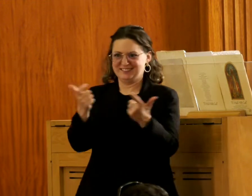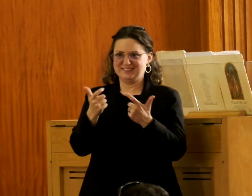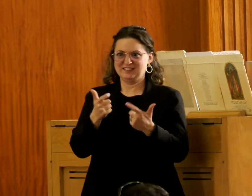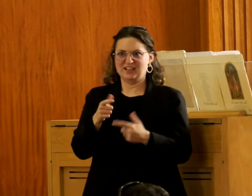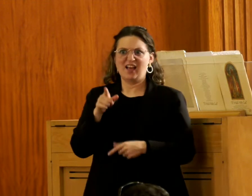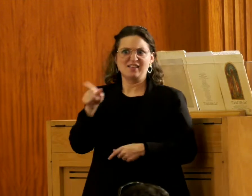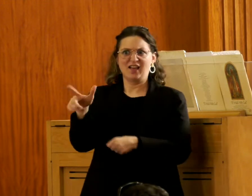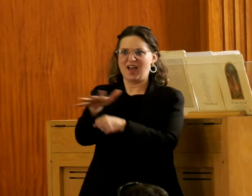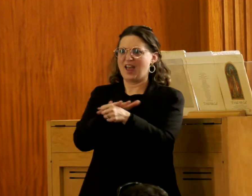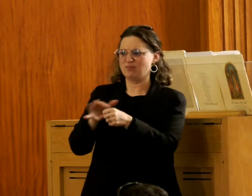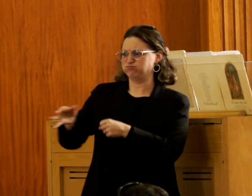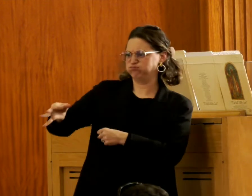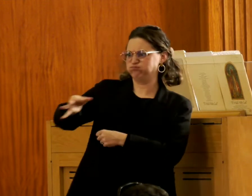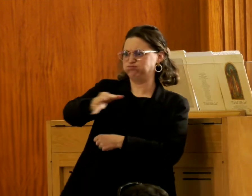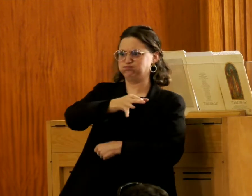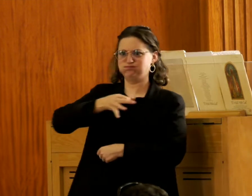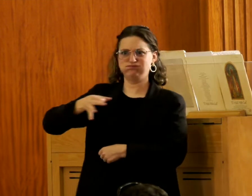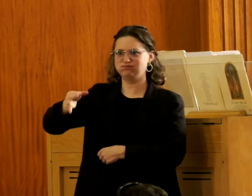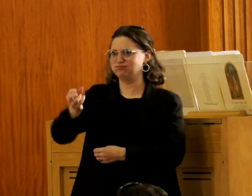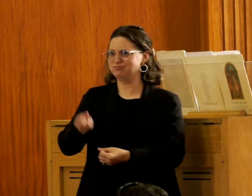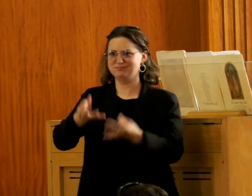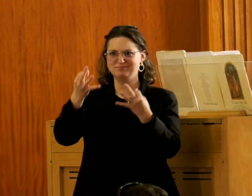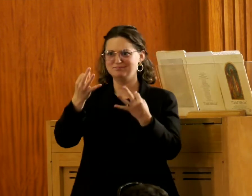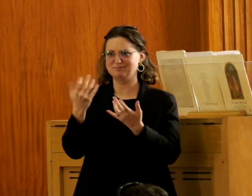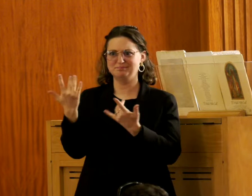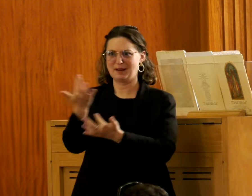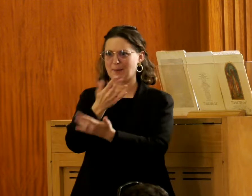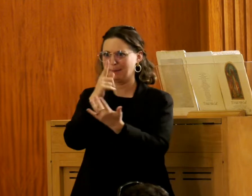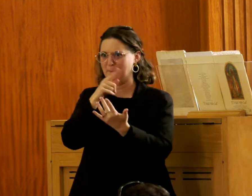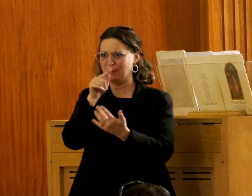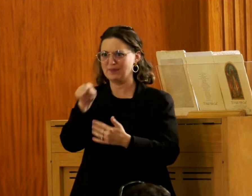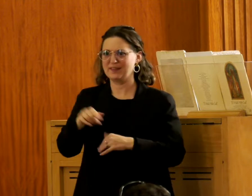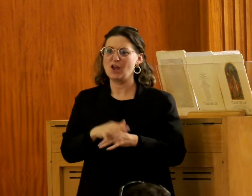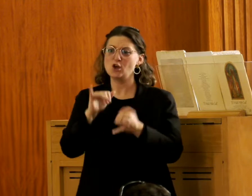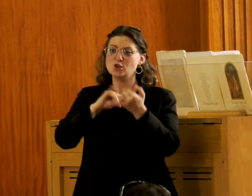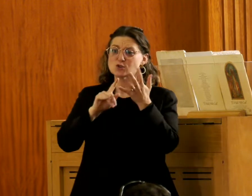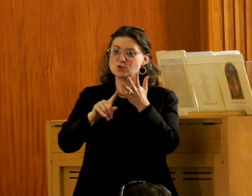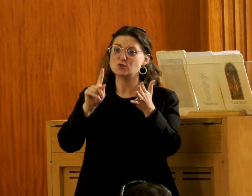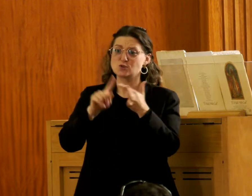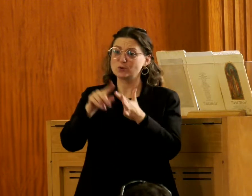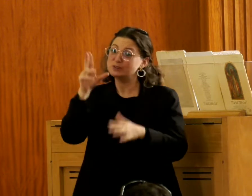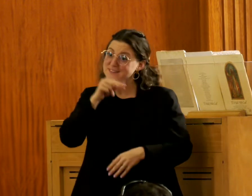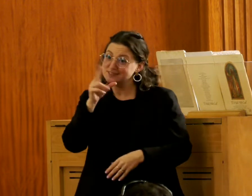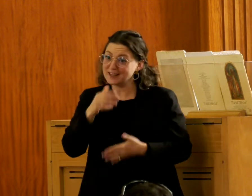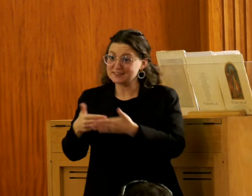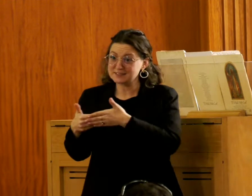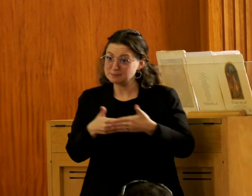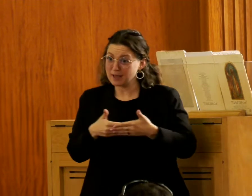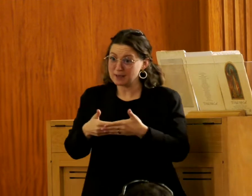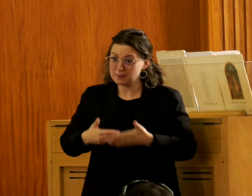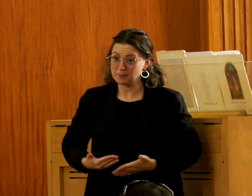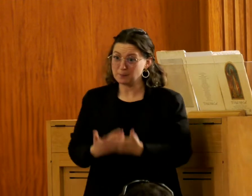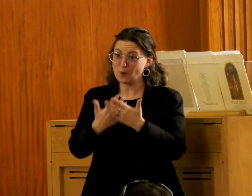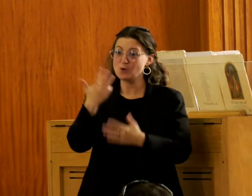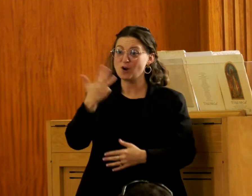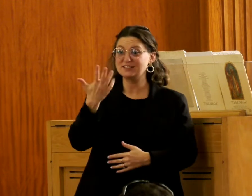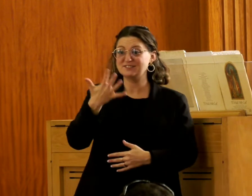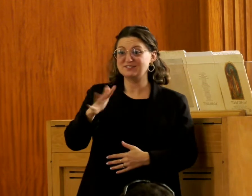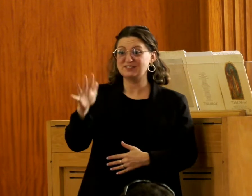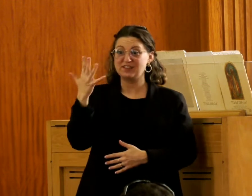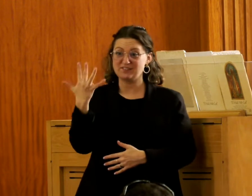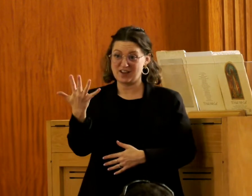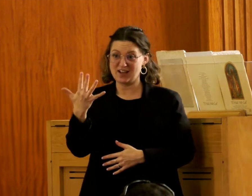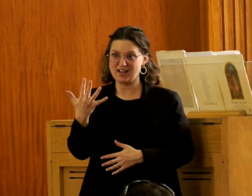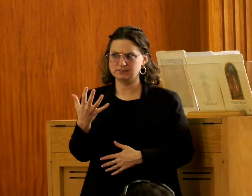isolated Murrungow was. Sue was the last baby to be born at Murrungow in 1955, arriving more